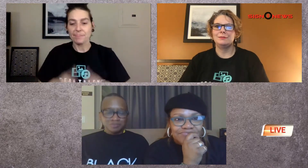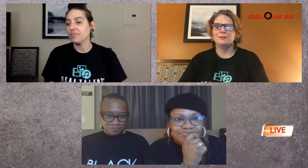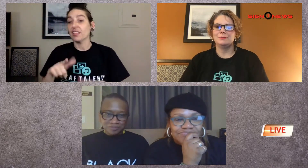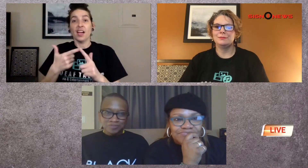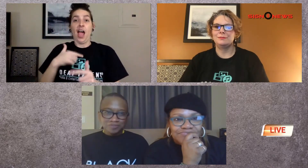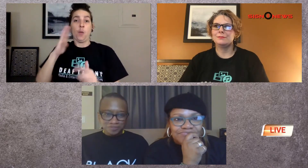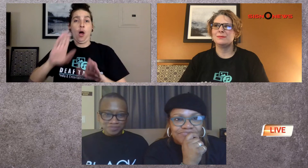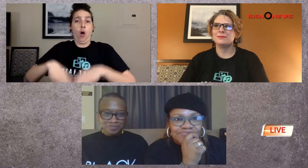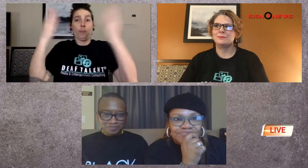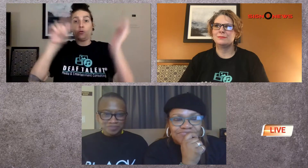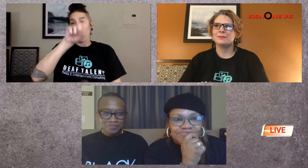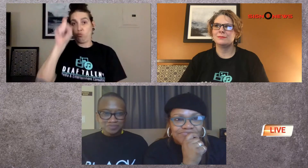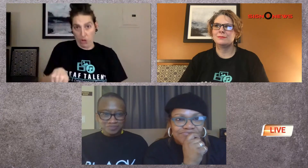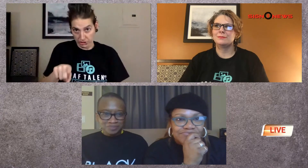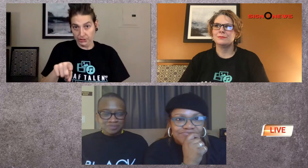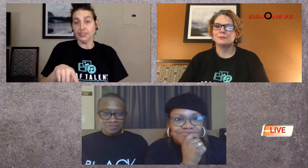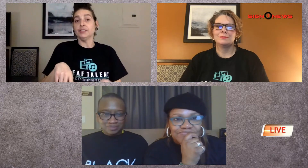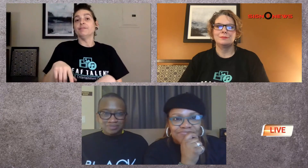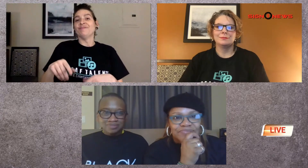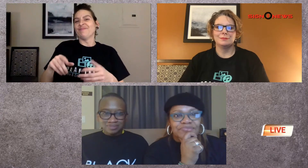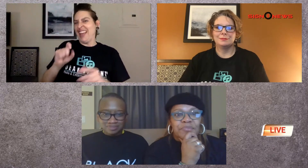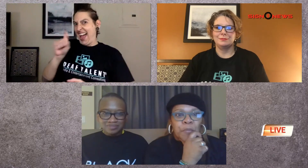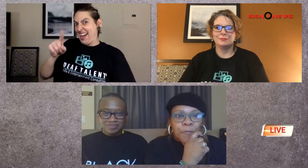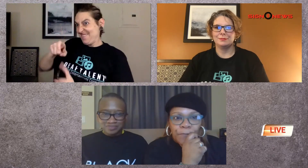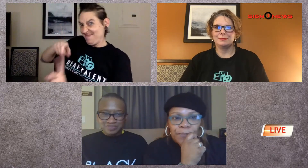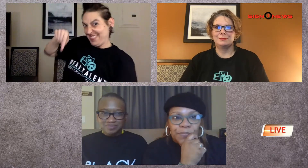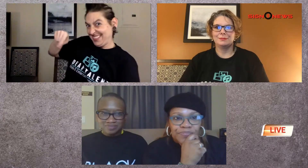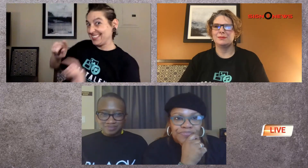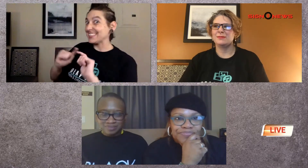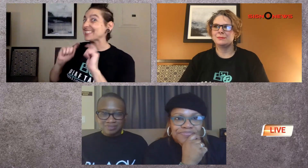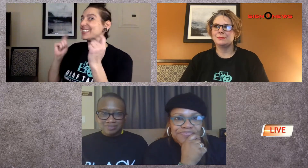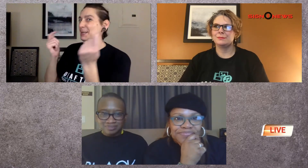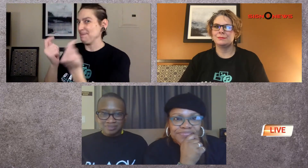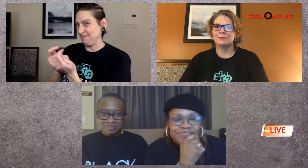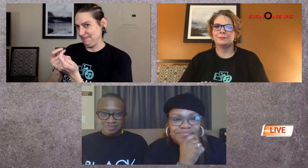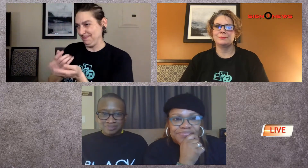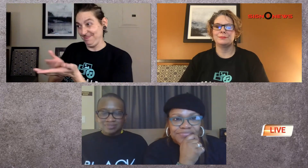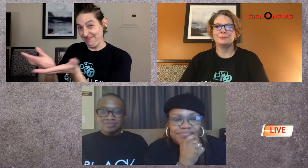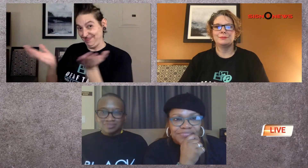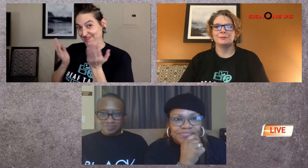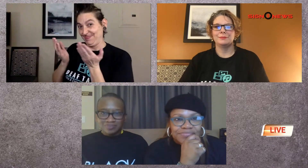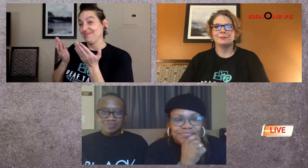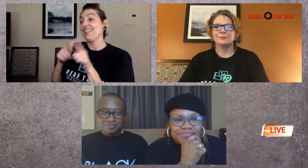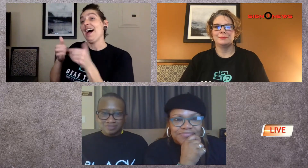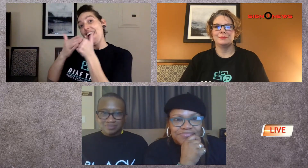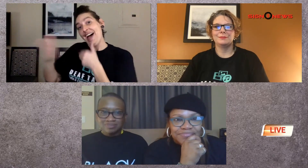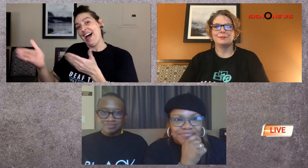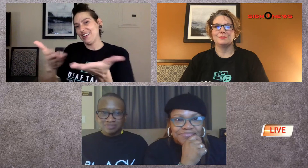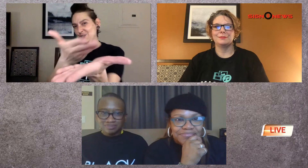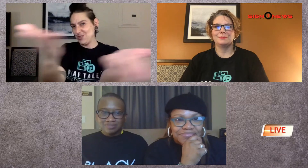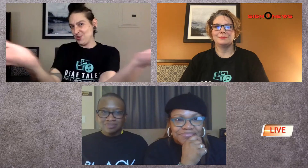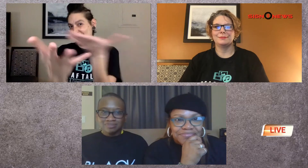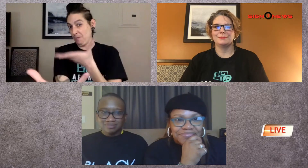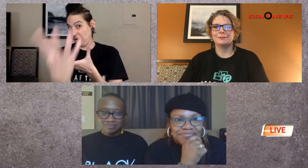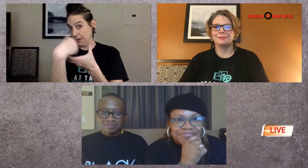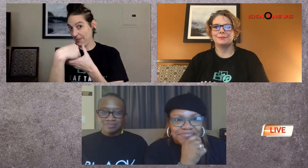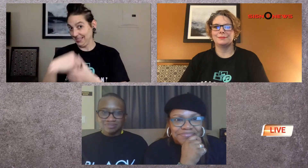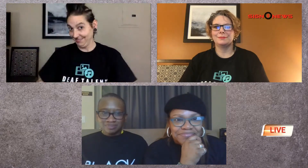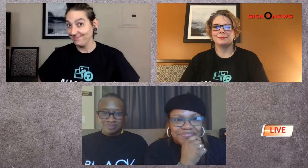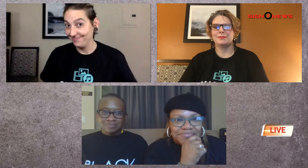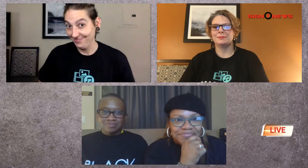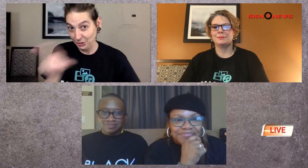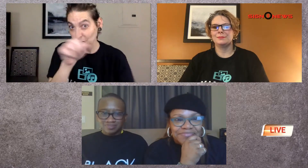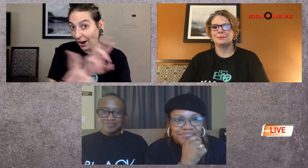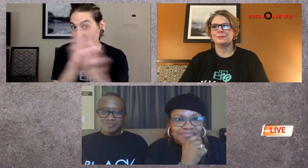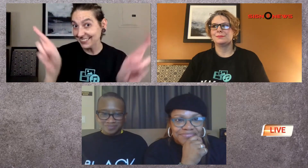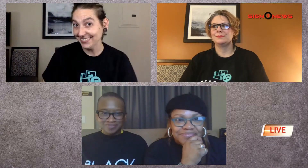You know, just let me know what state you're watching from, and then we'll kind of open up with questions and with this team, of course,